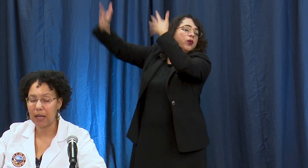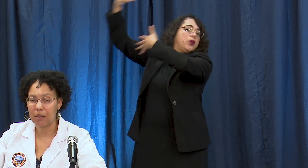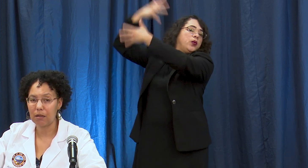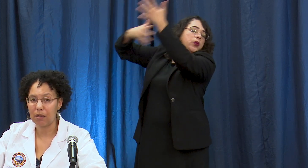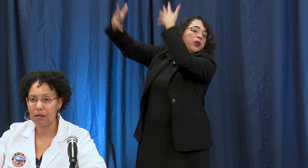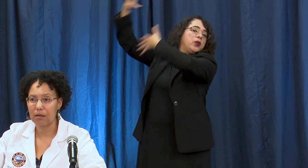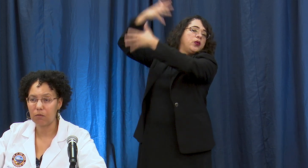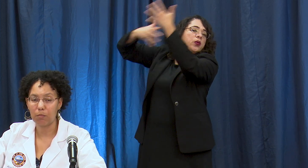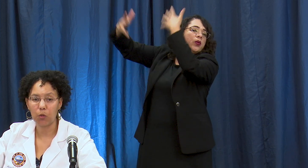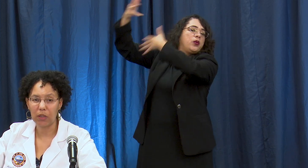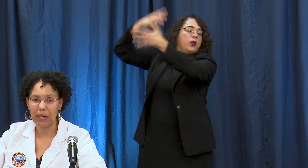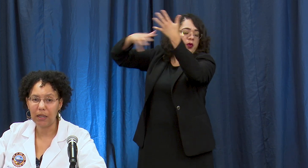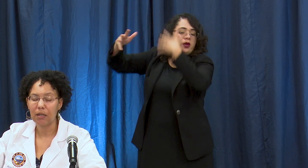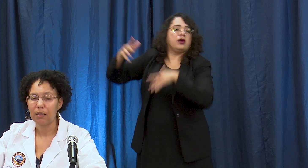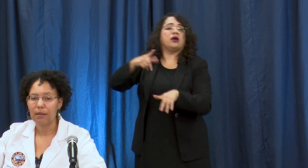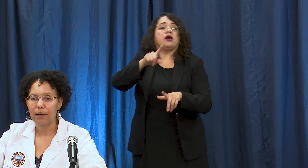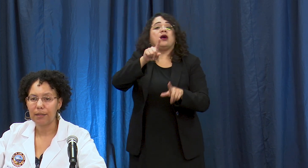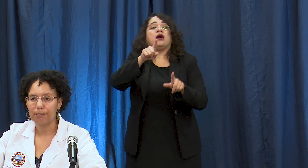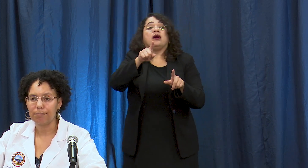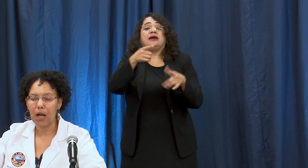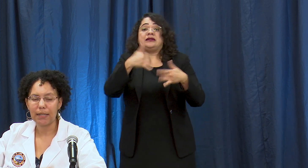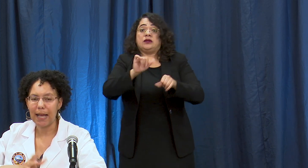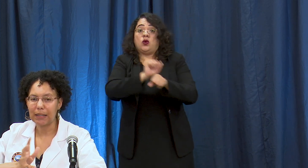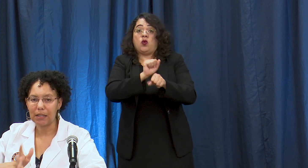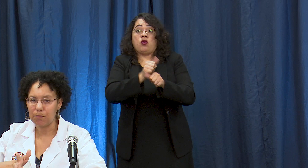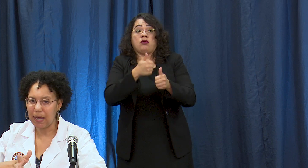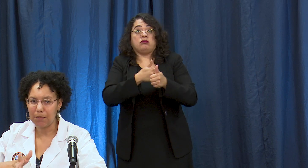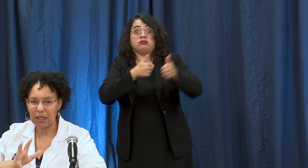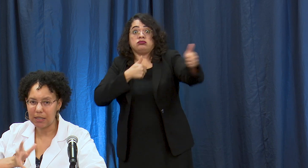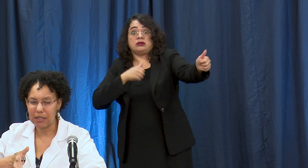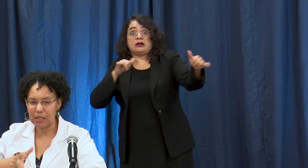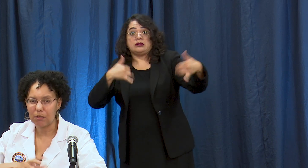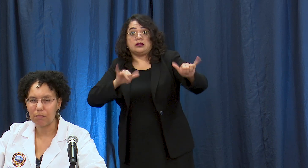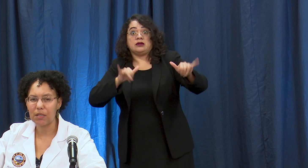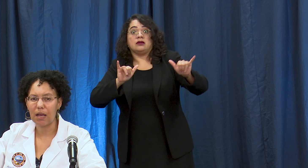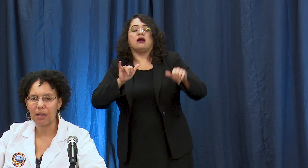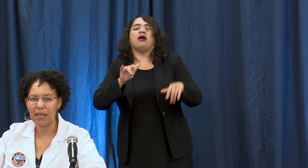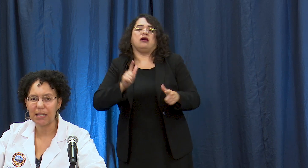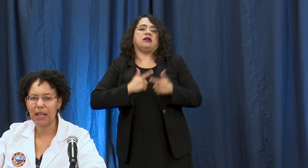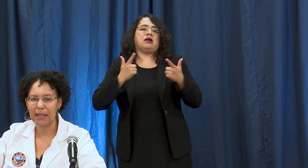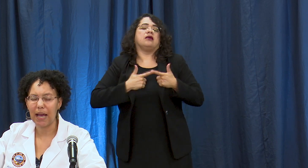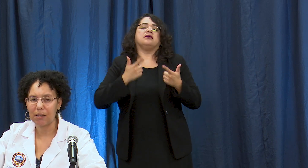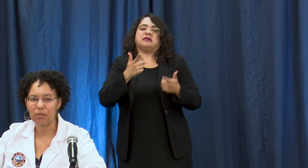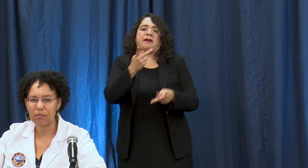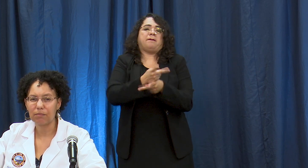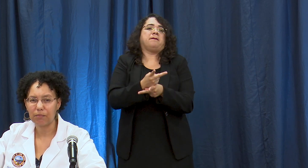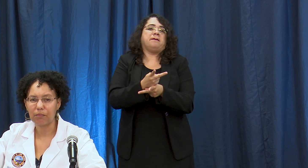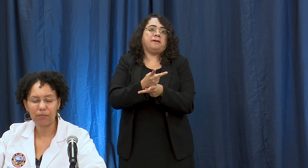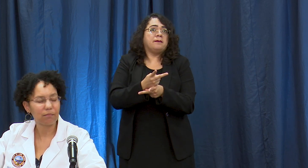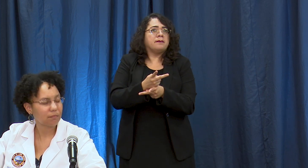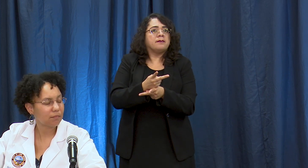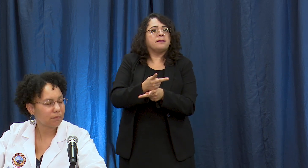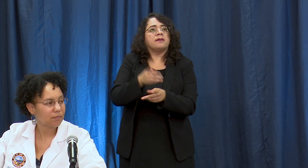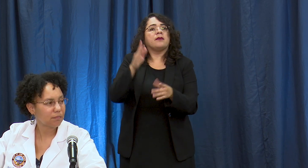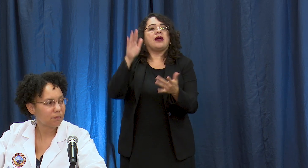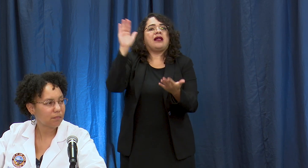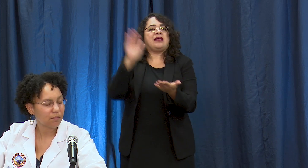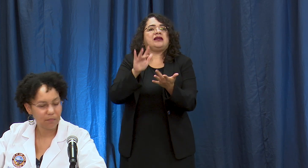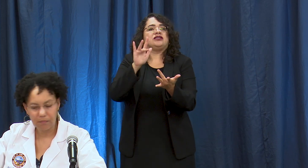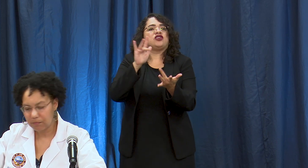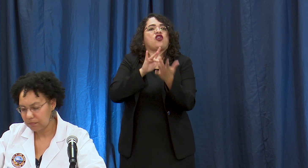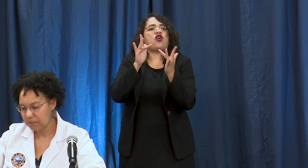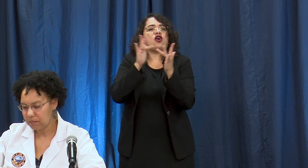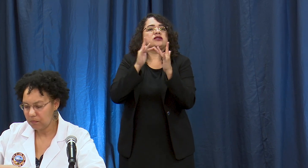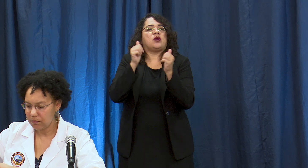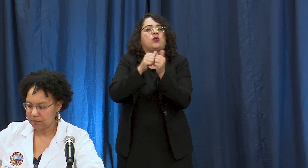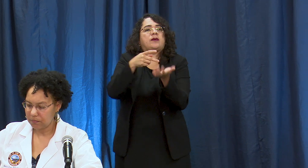as you can remotely, contactless payment systems, things like that. And I think that